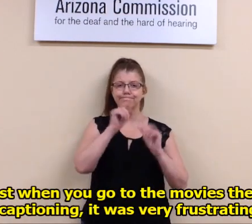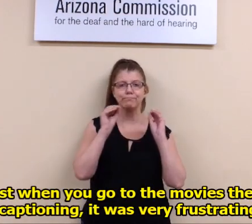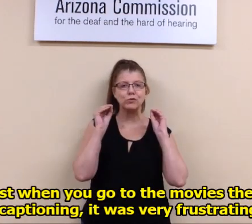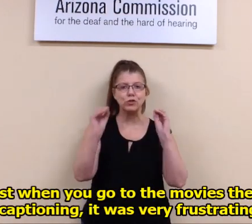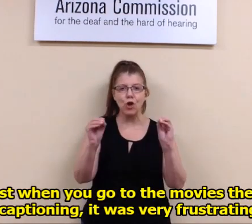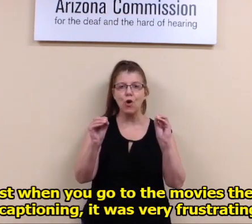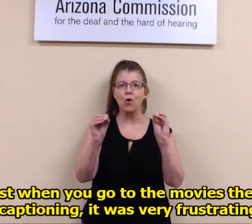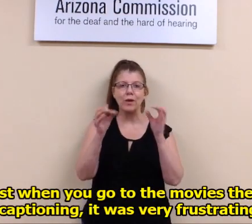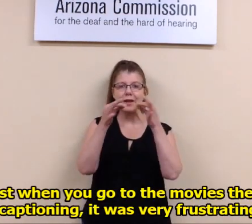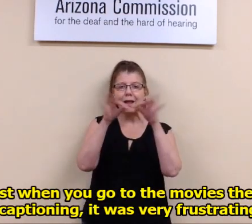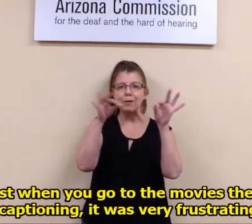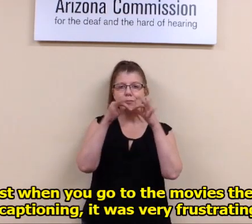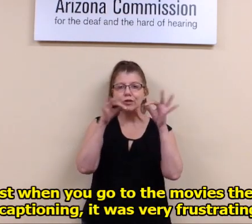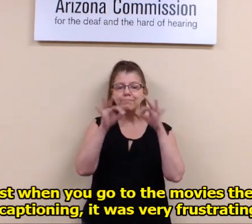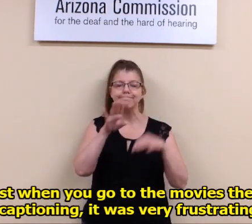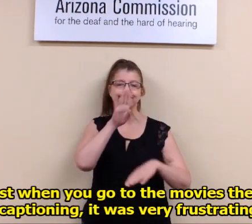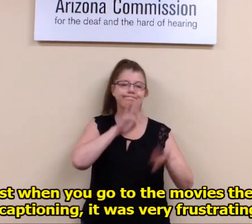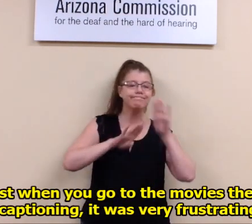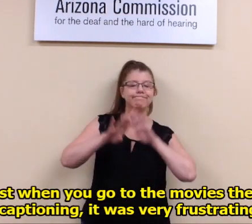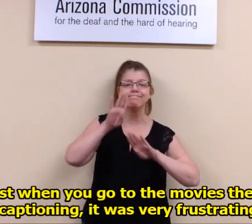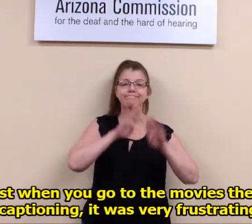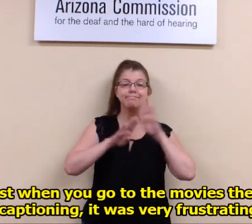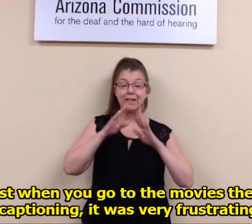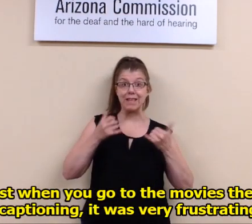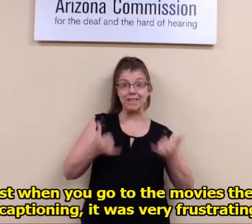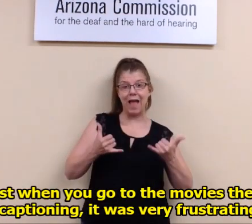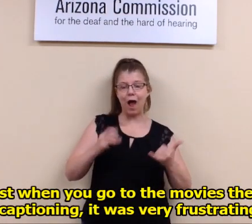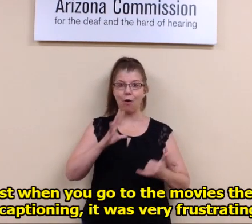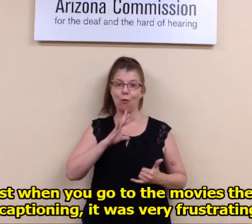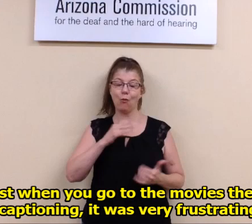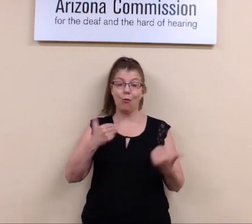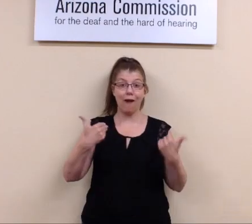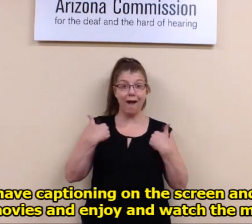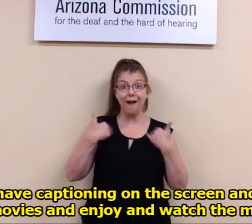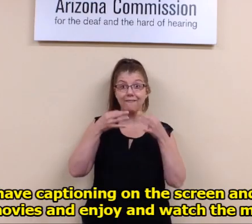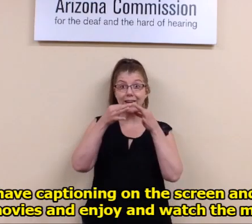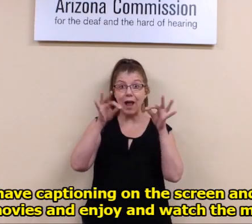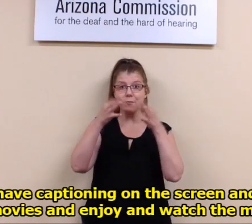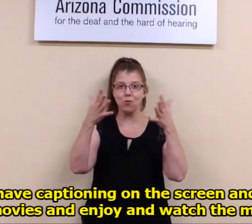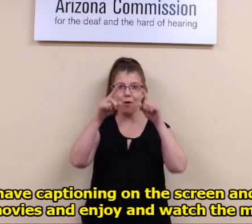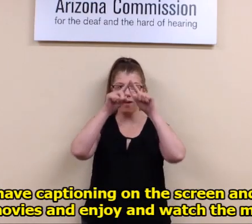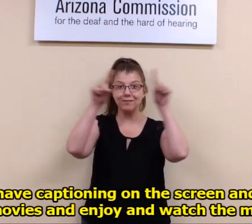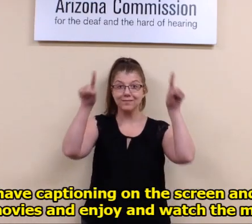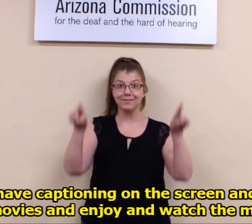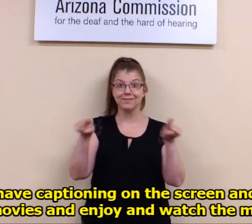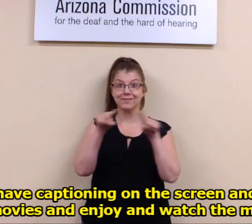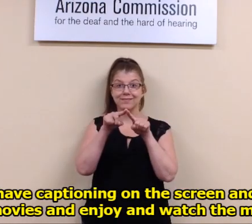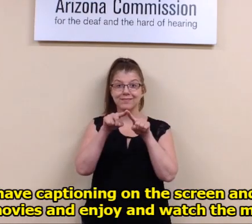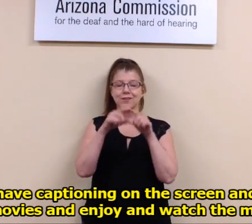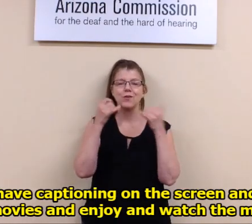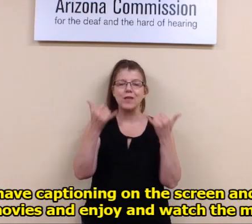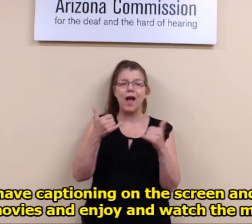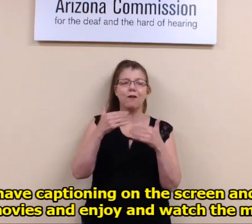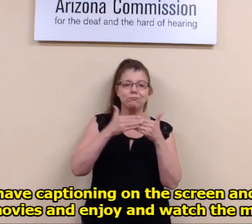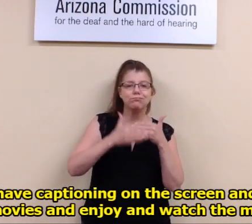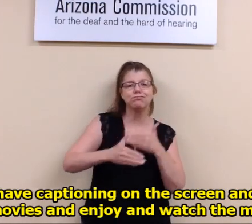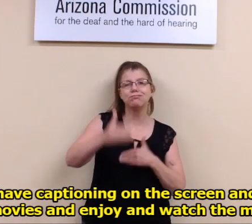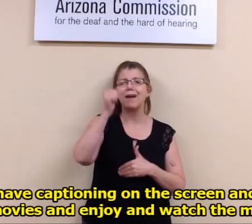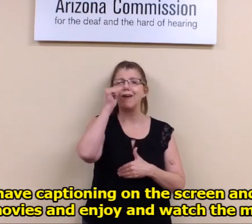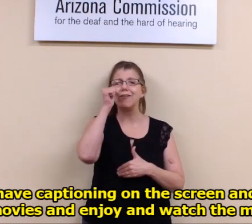the movies, there was no captioning. It was very frustrating. And now we have captioning on the screen. And we